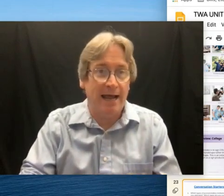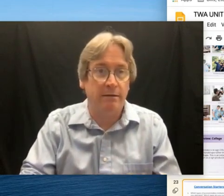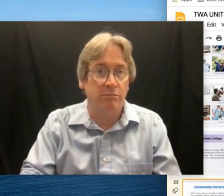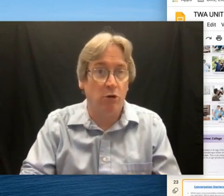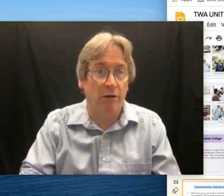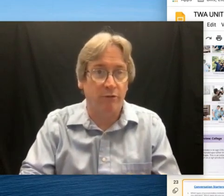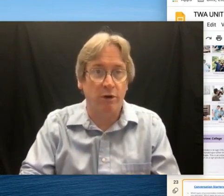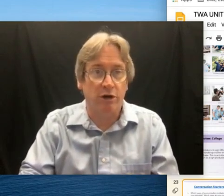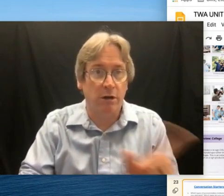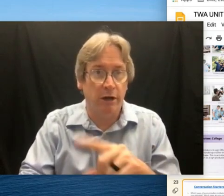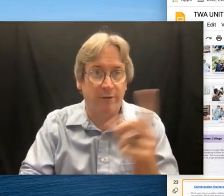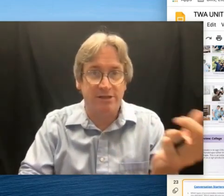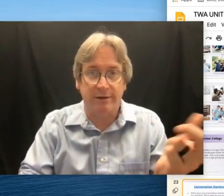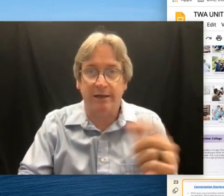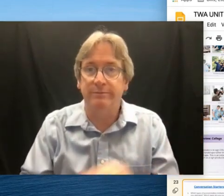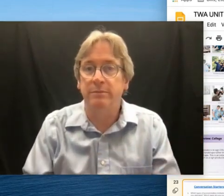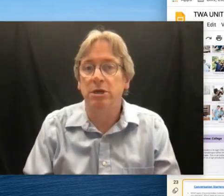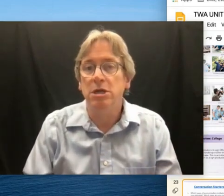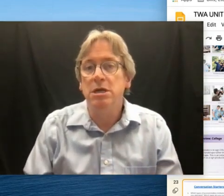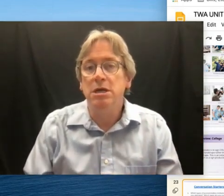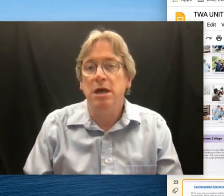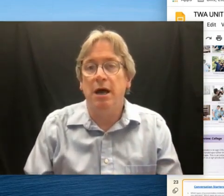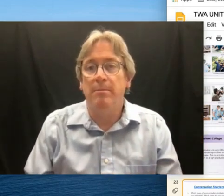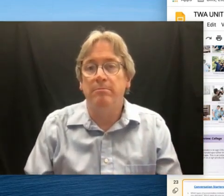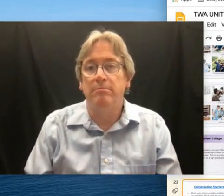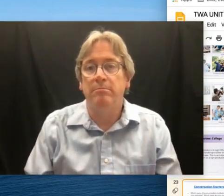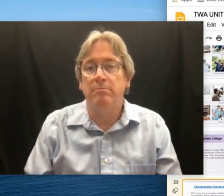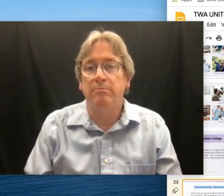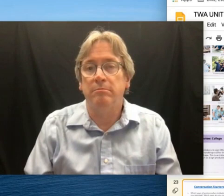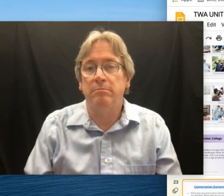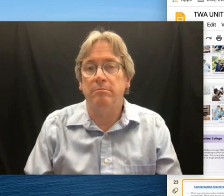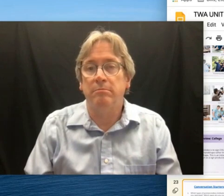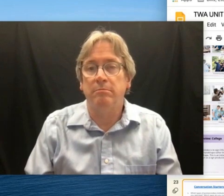I should add, or I'll throw an eraser at you.